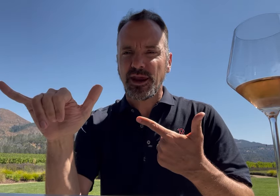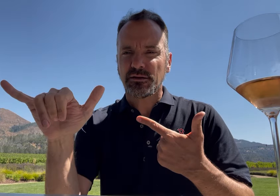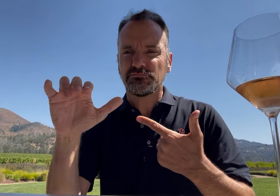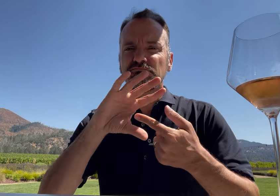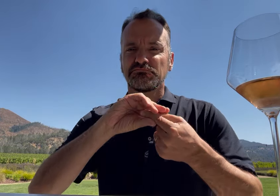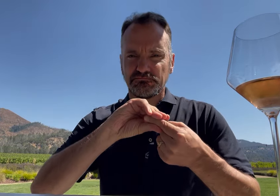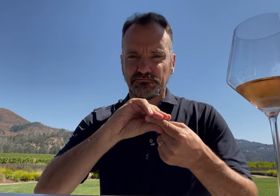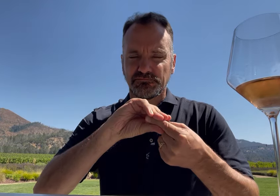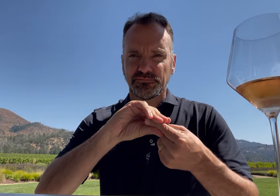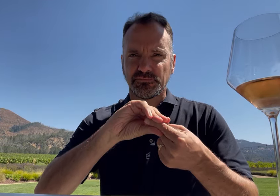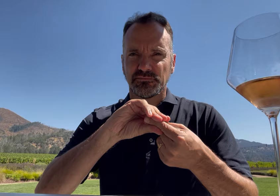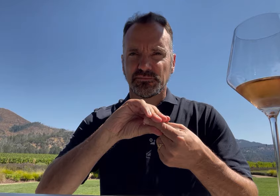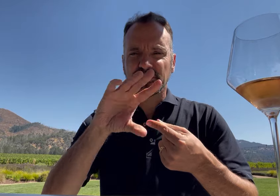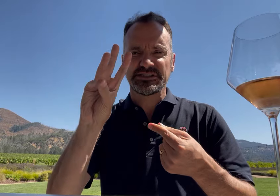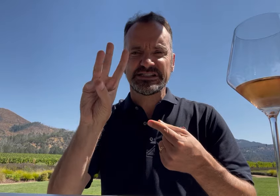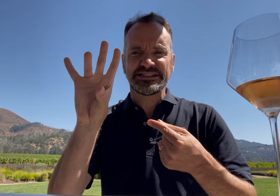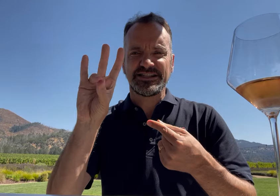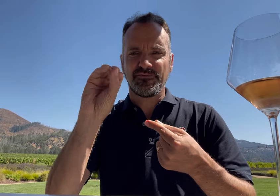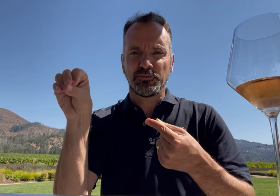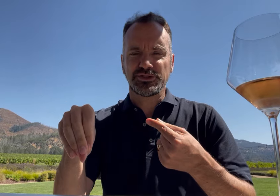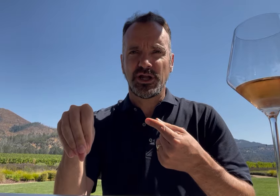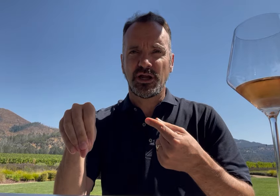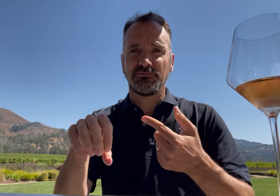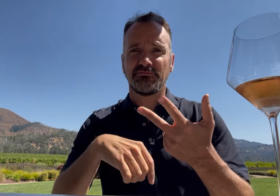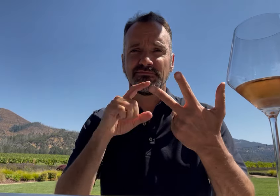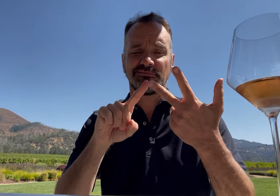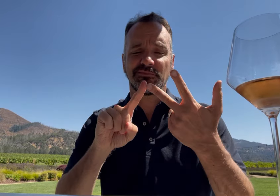Chardonnay combined. That's 67%.